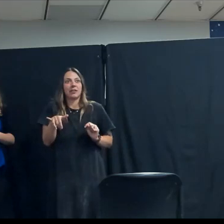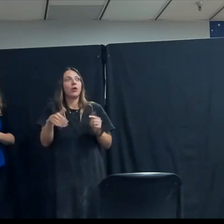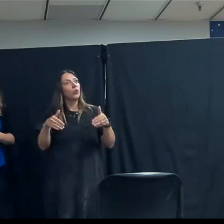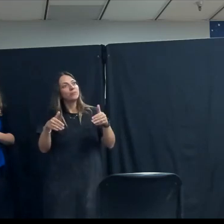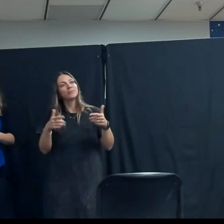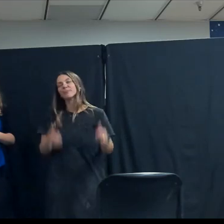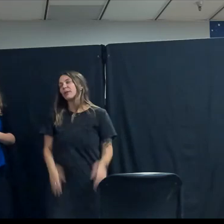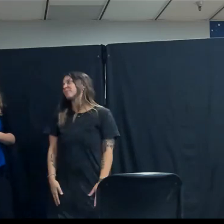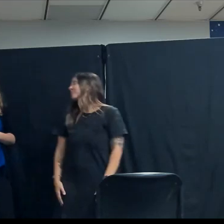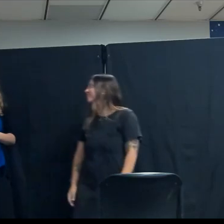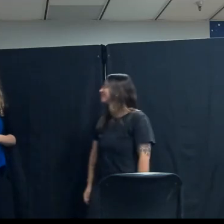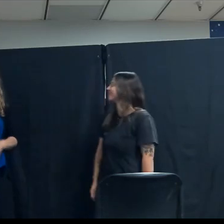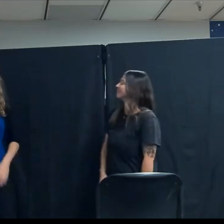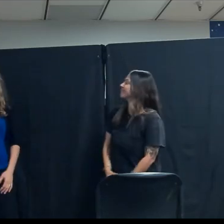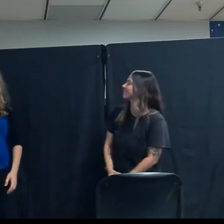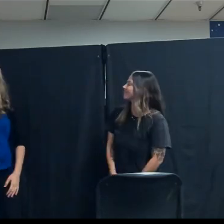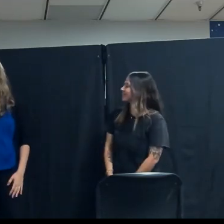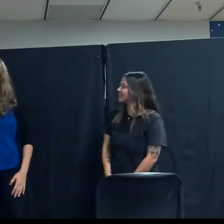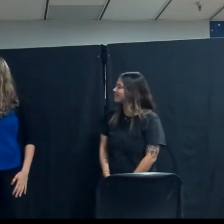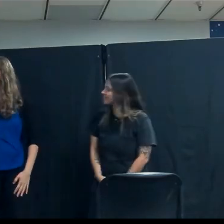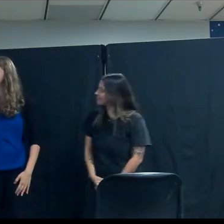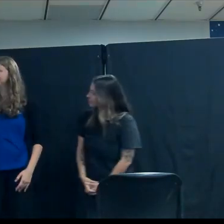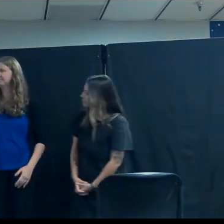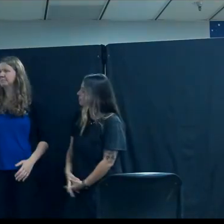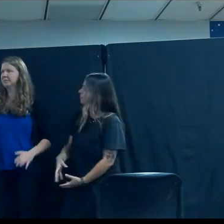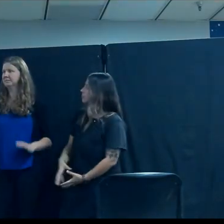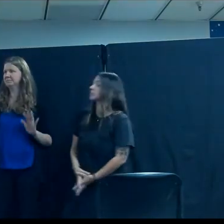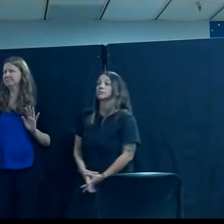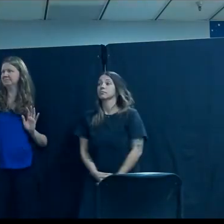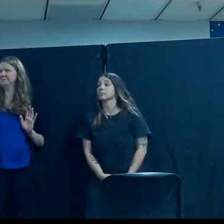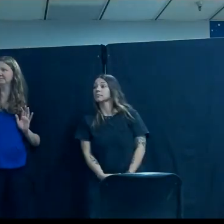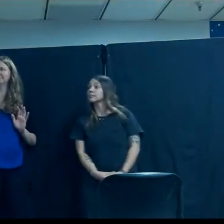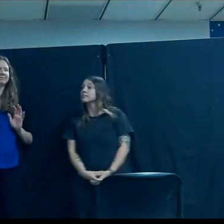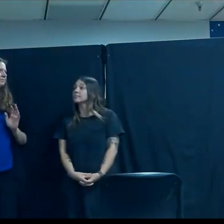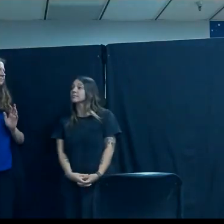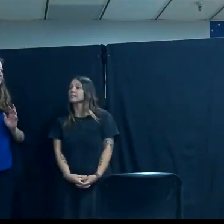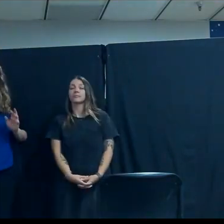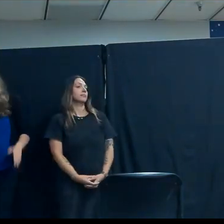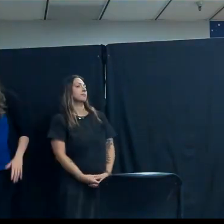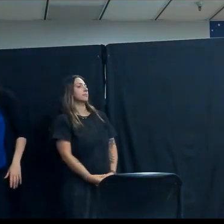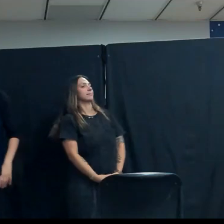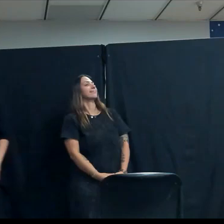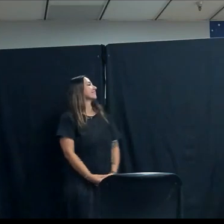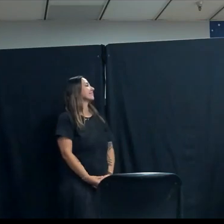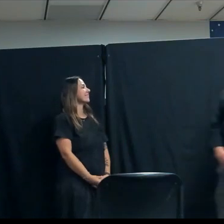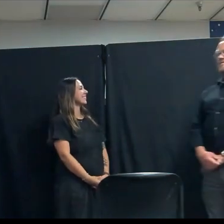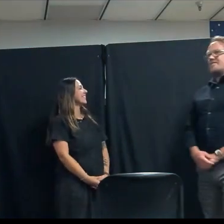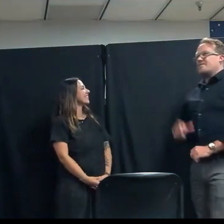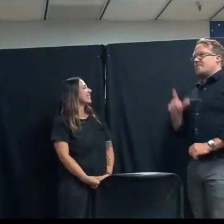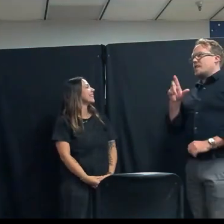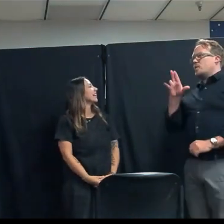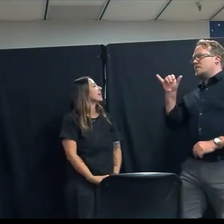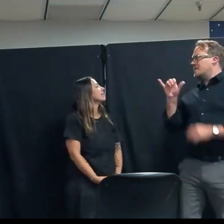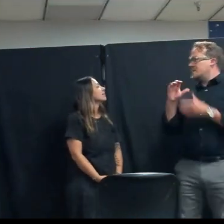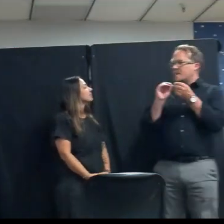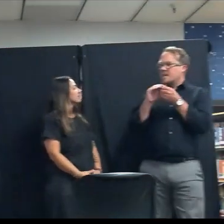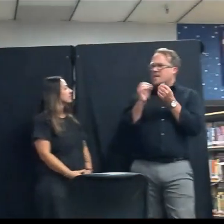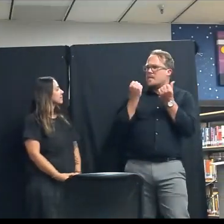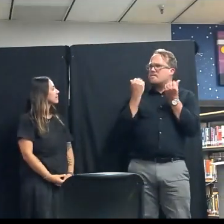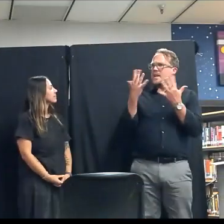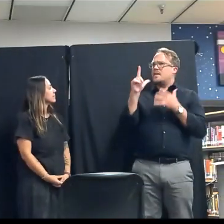they have to really be able to understand that. So it's really quite challenging and impressive. Yes. Many of the